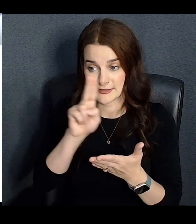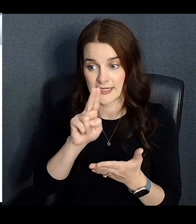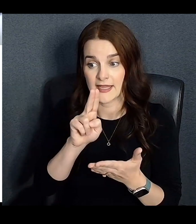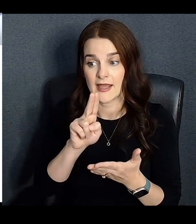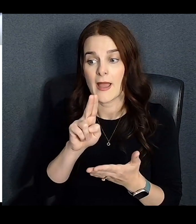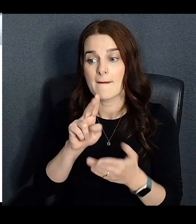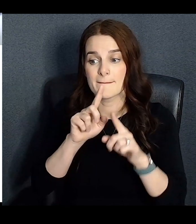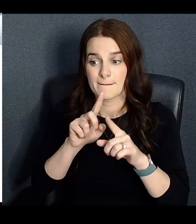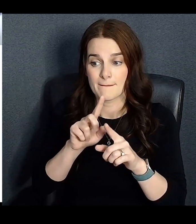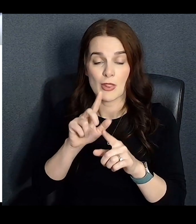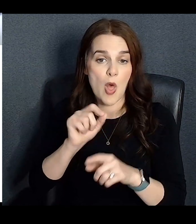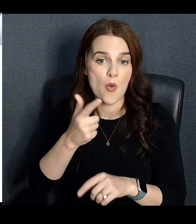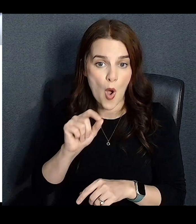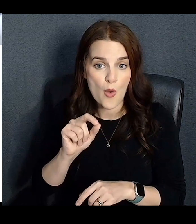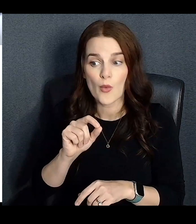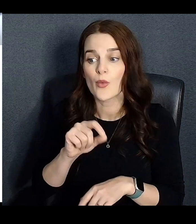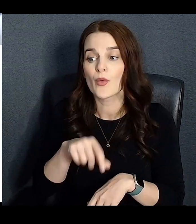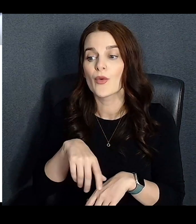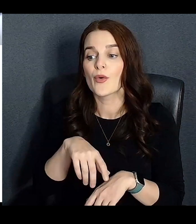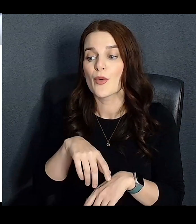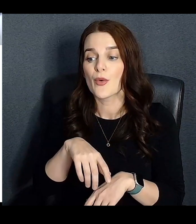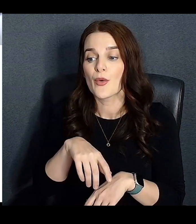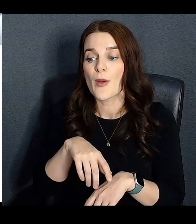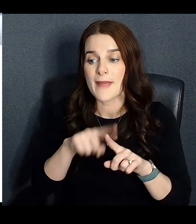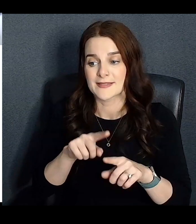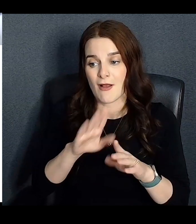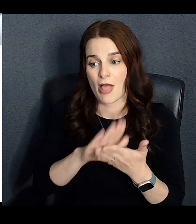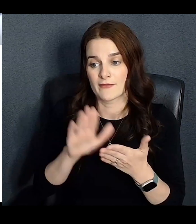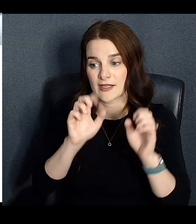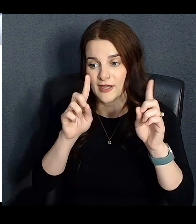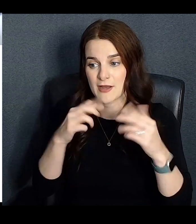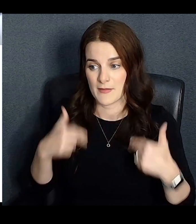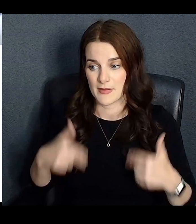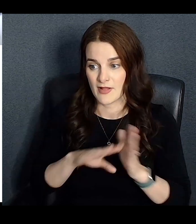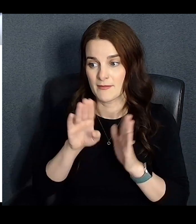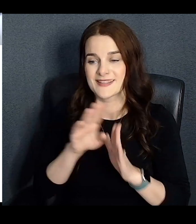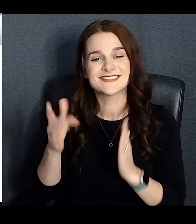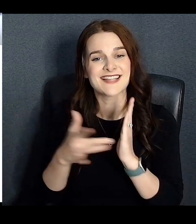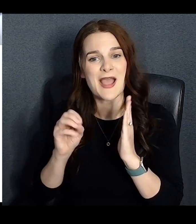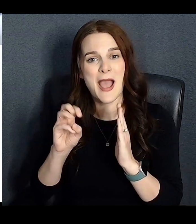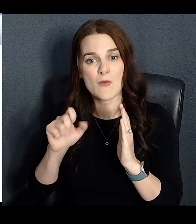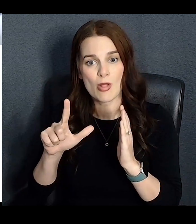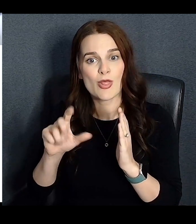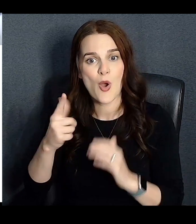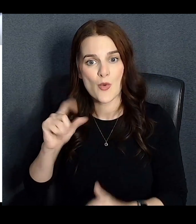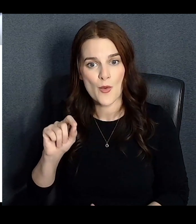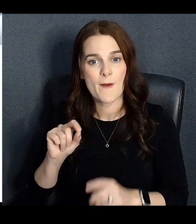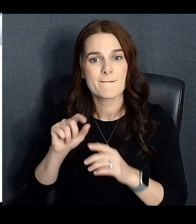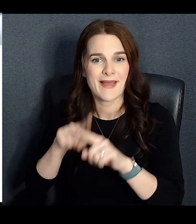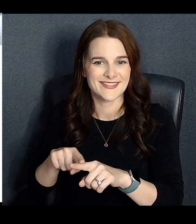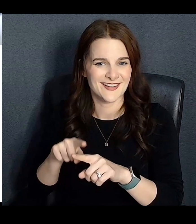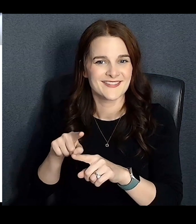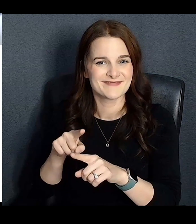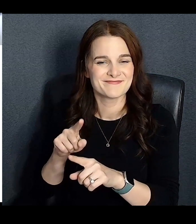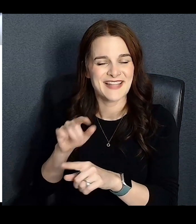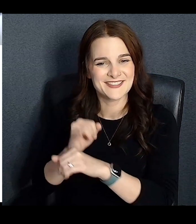logo based in the College of Education and Human Development. And we have Tech Owl's logo, which is a program of the Institute on Disabilities.